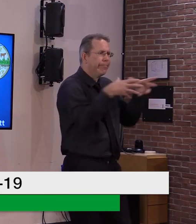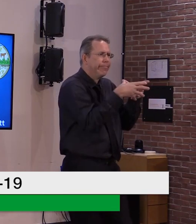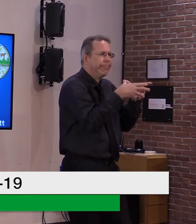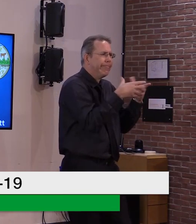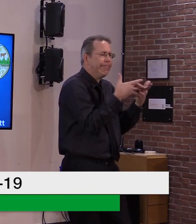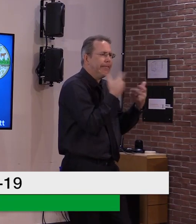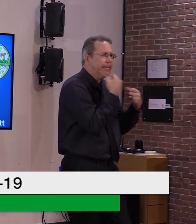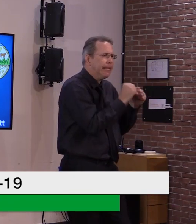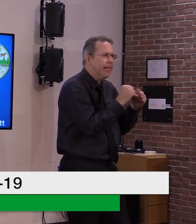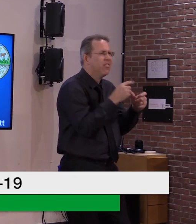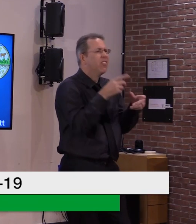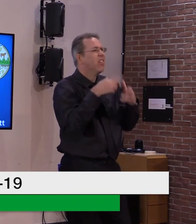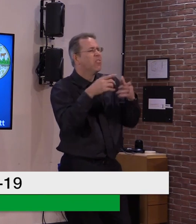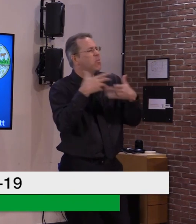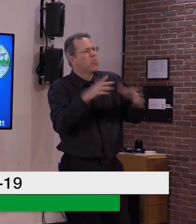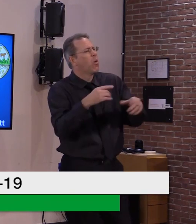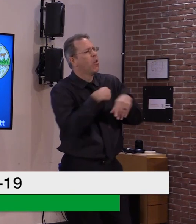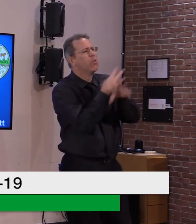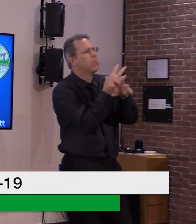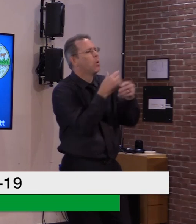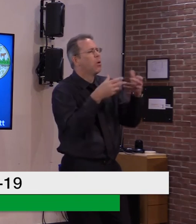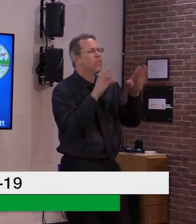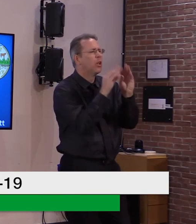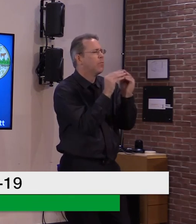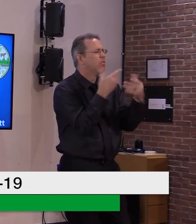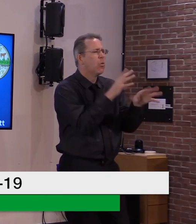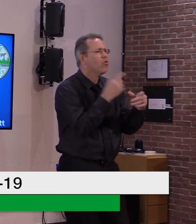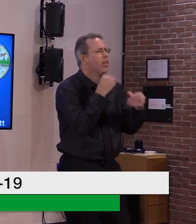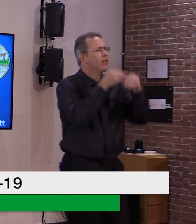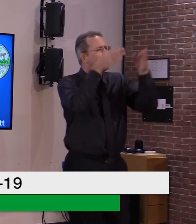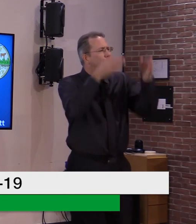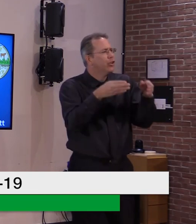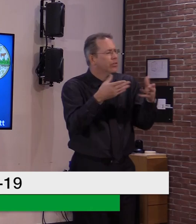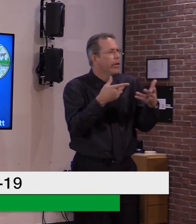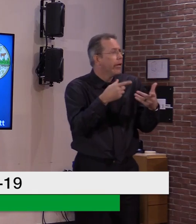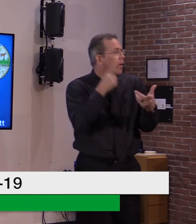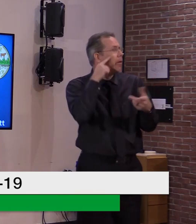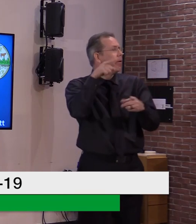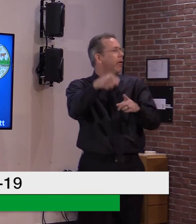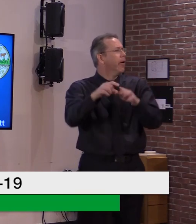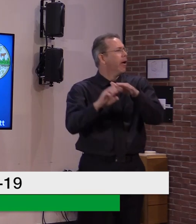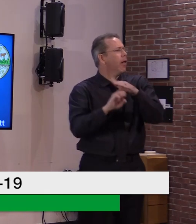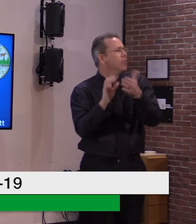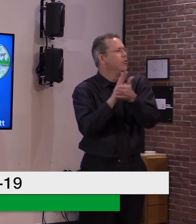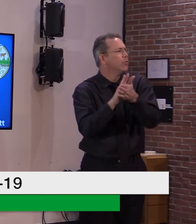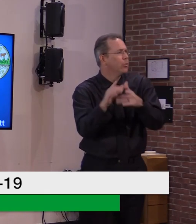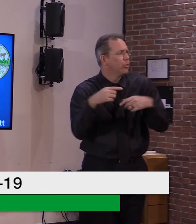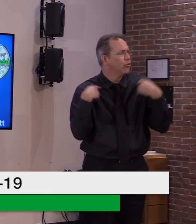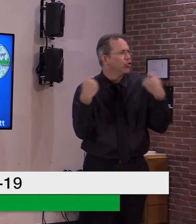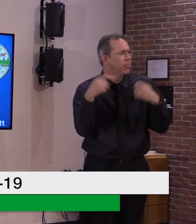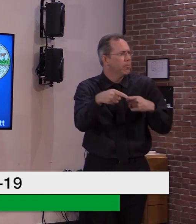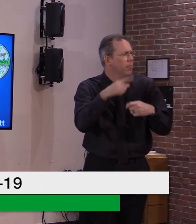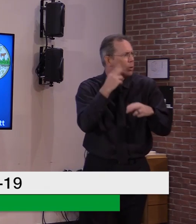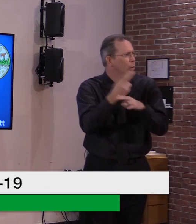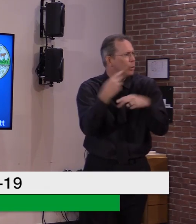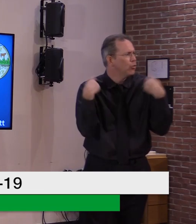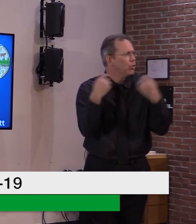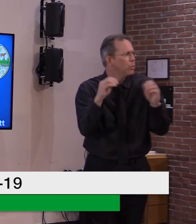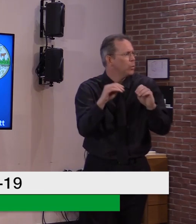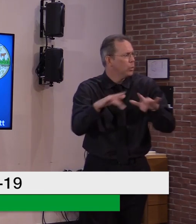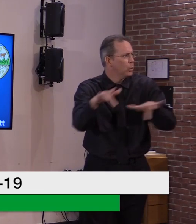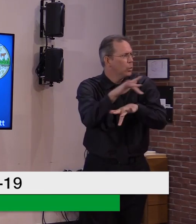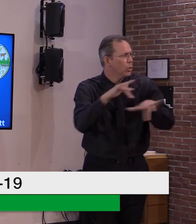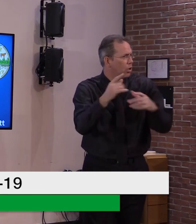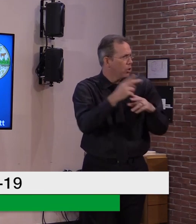to have a decision on a location in january is there something you can do to an executive order that will allow